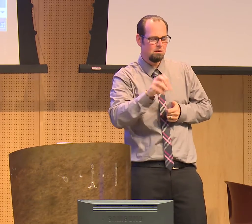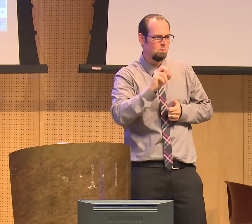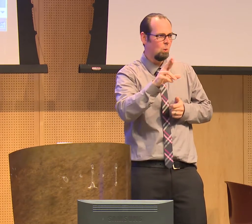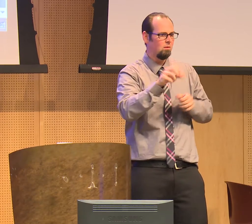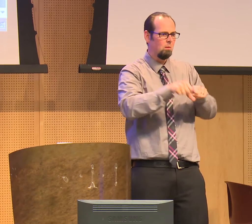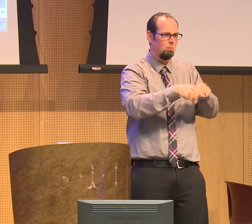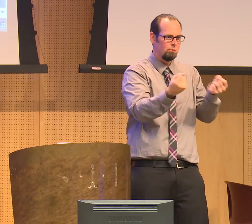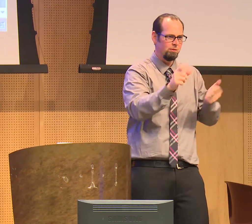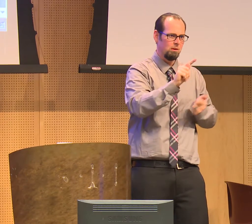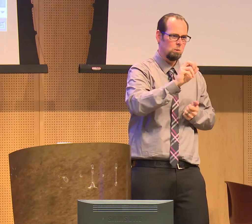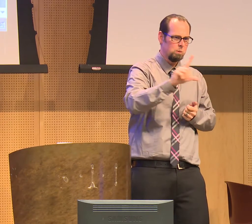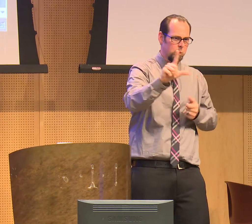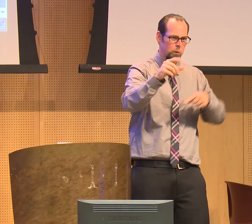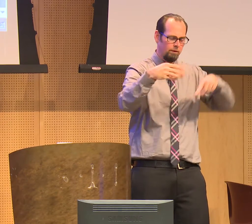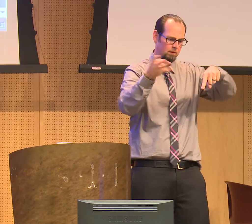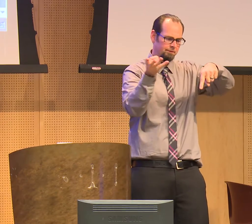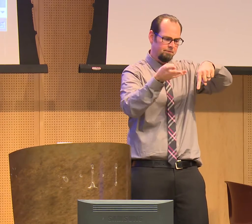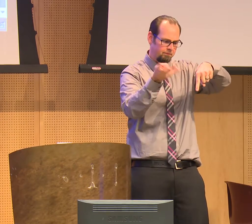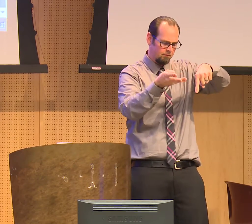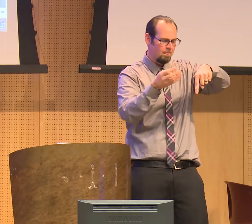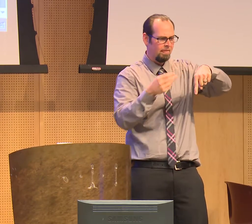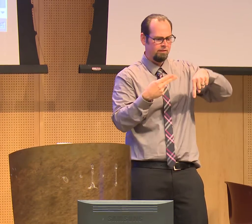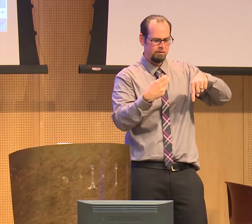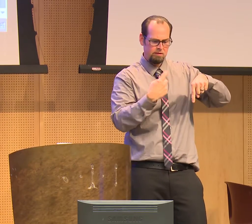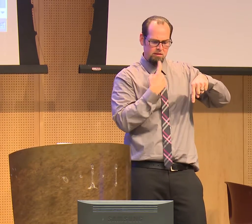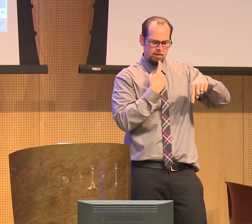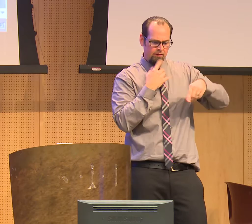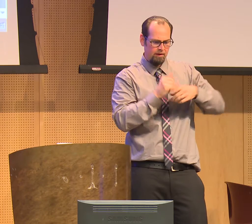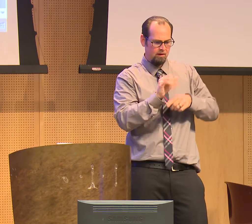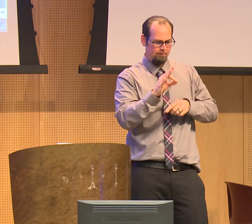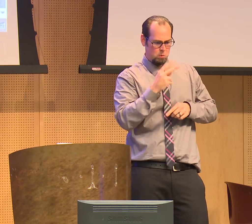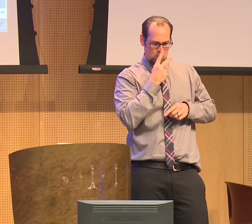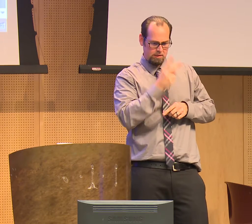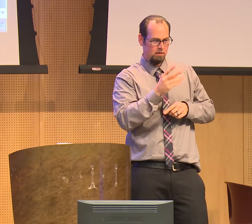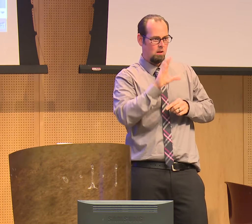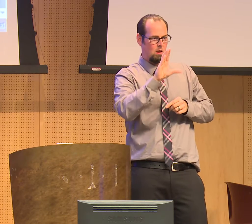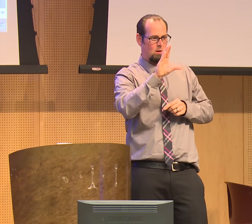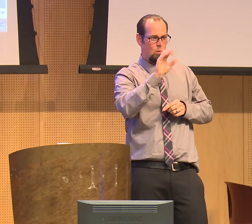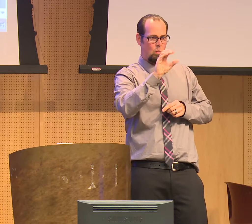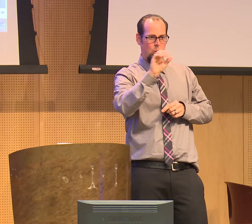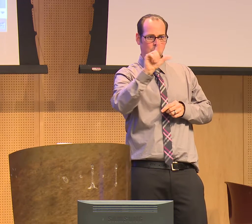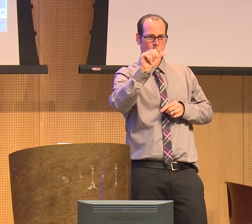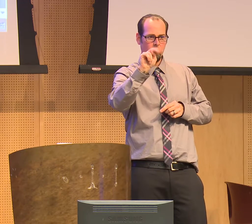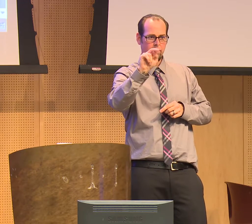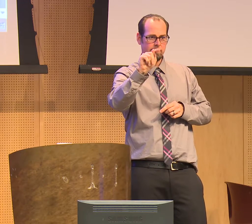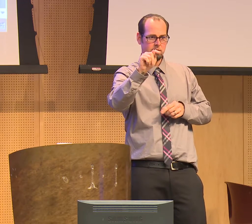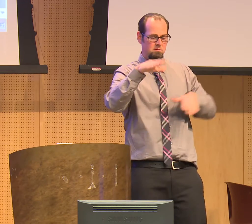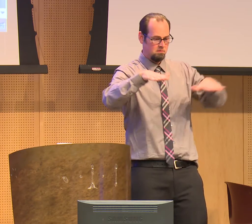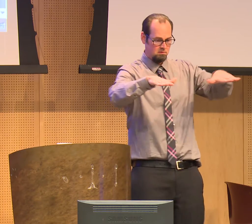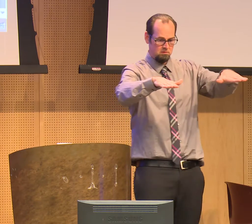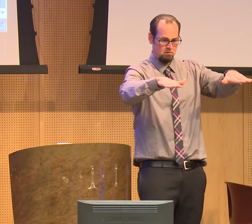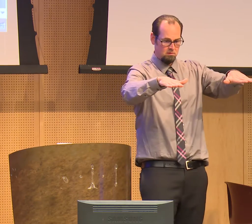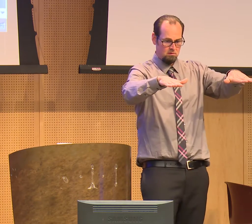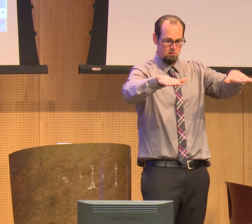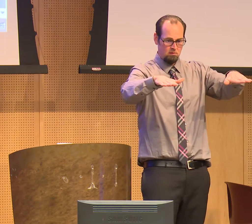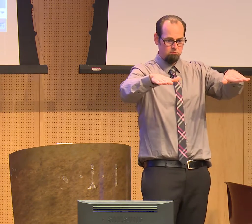parts from overheating while they were being tooled. And you could see the coolant, the